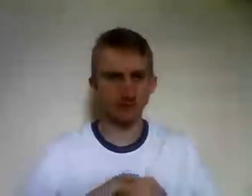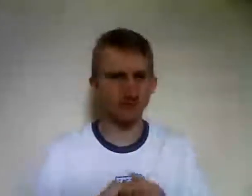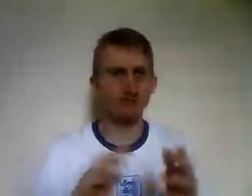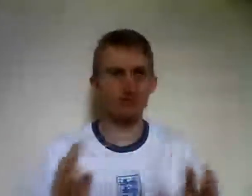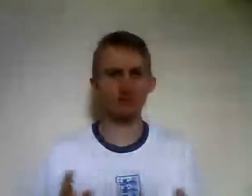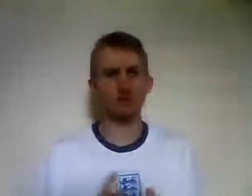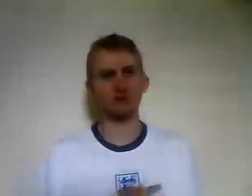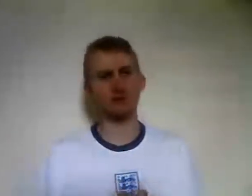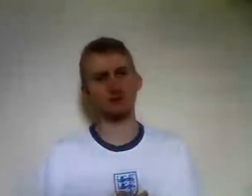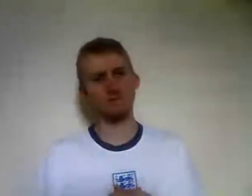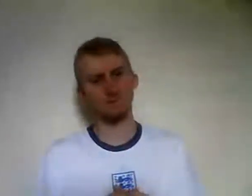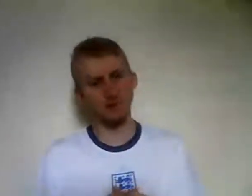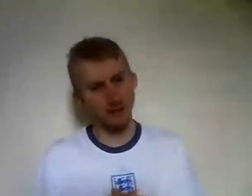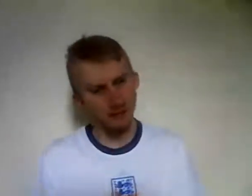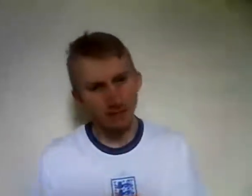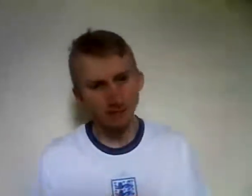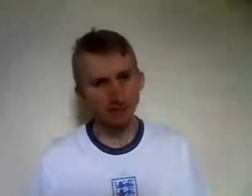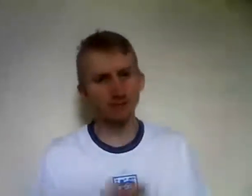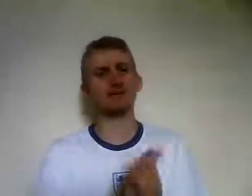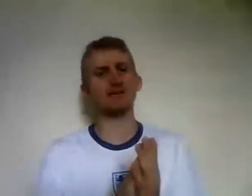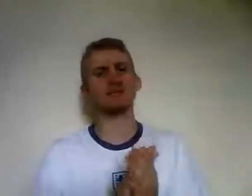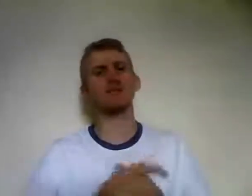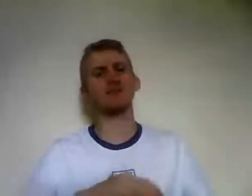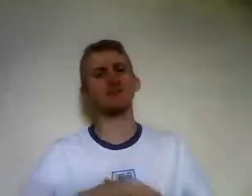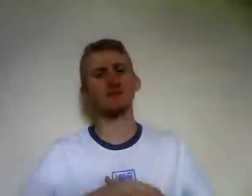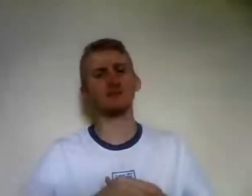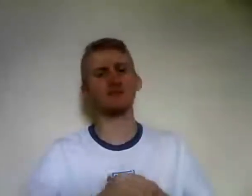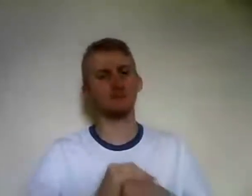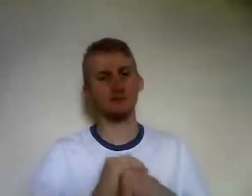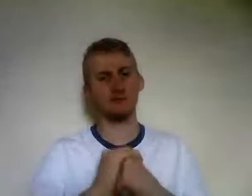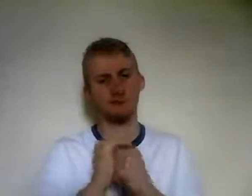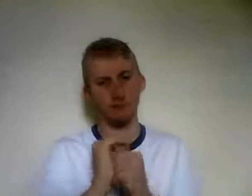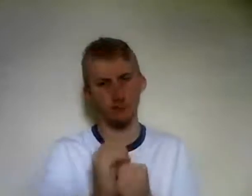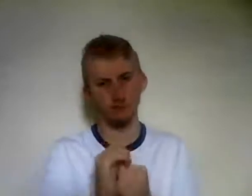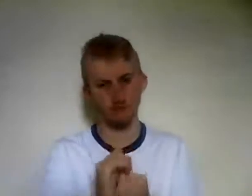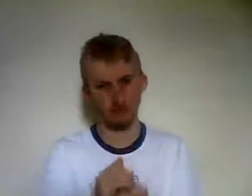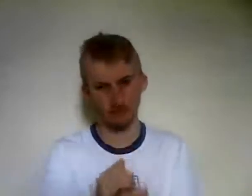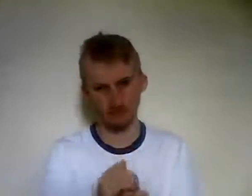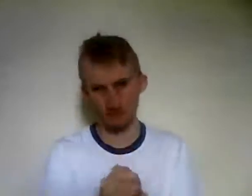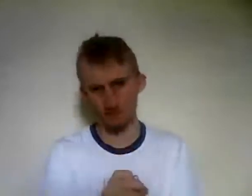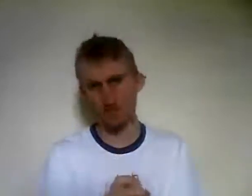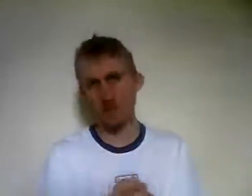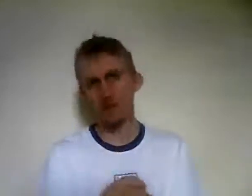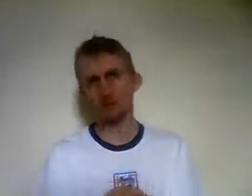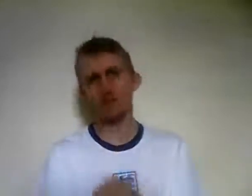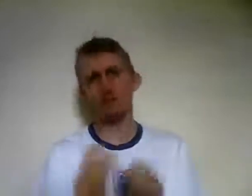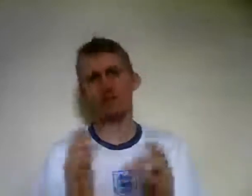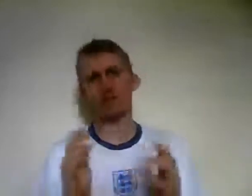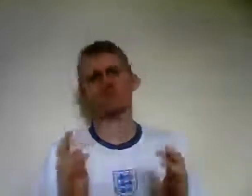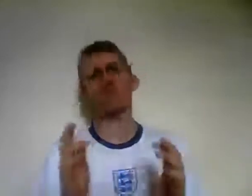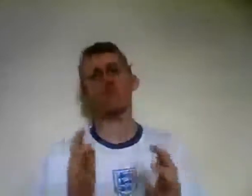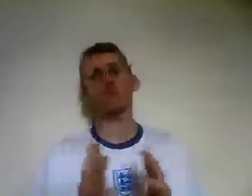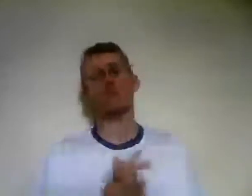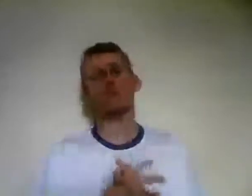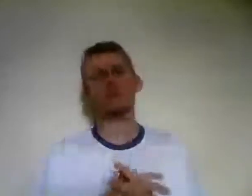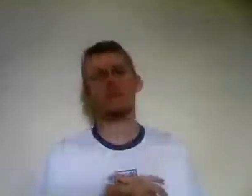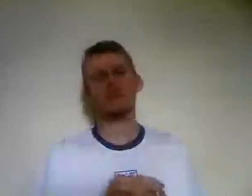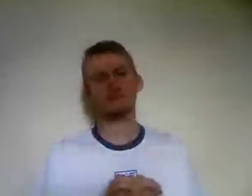in 2002-03, the Reds found success in the 2003-04 season, when they ended their 20-season stay in the